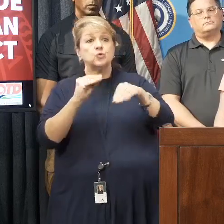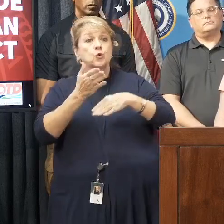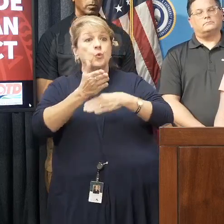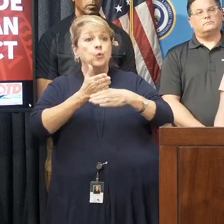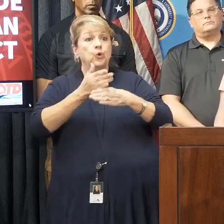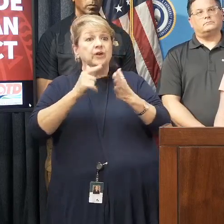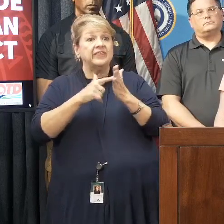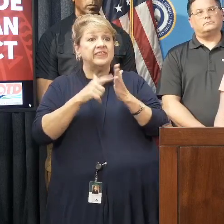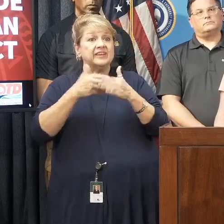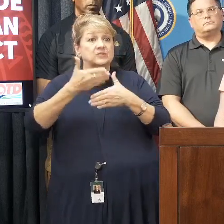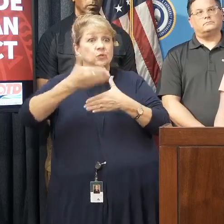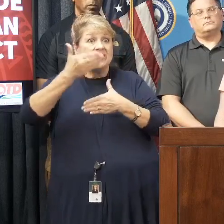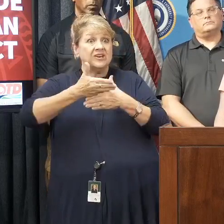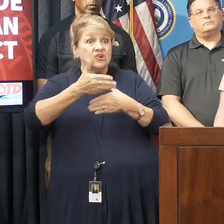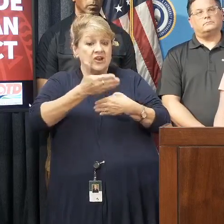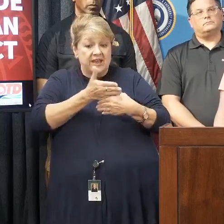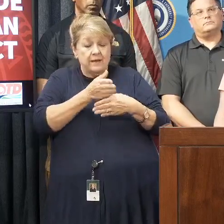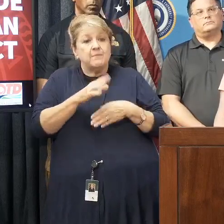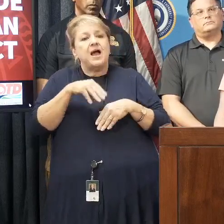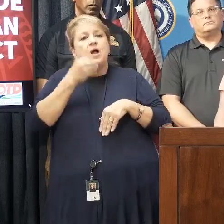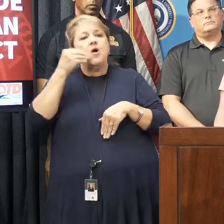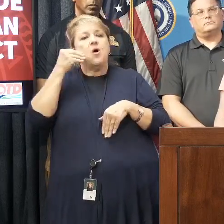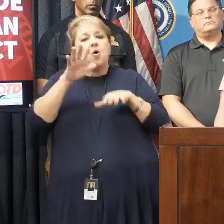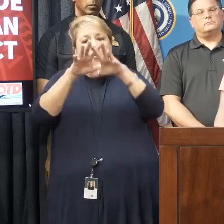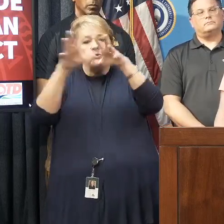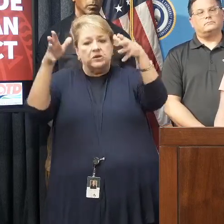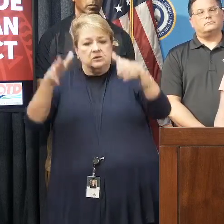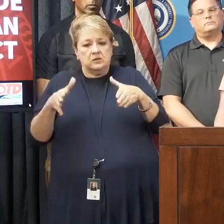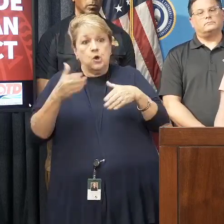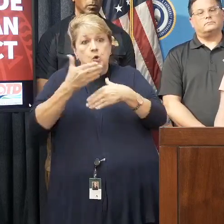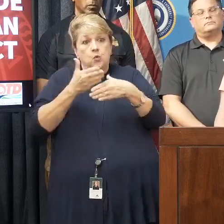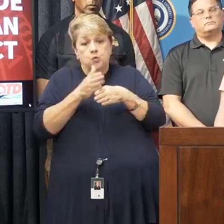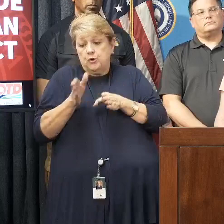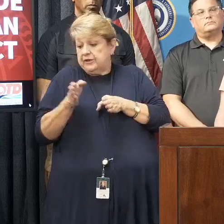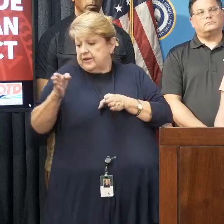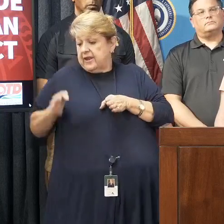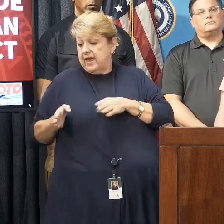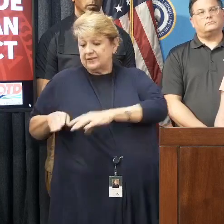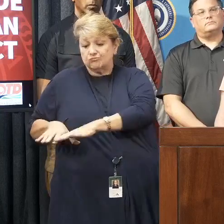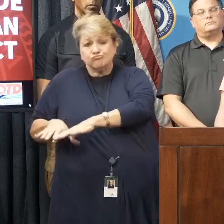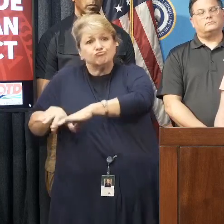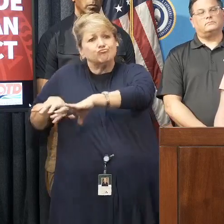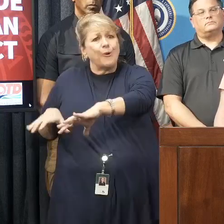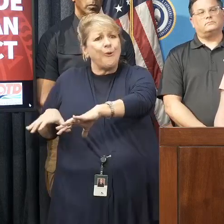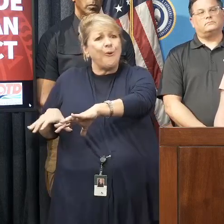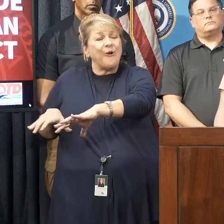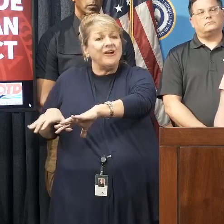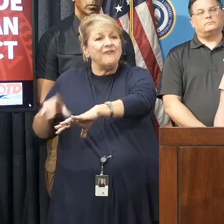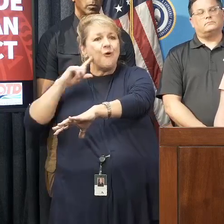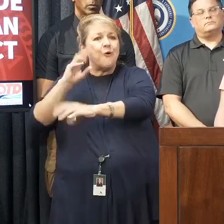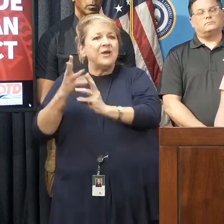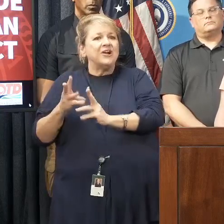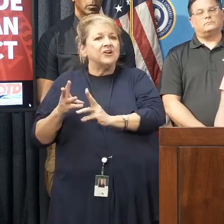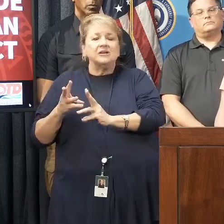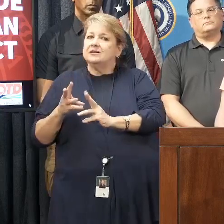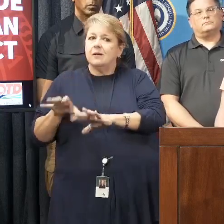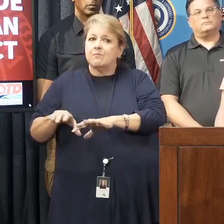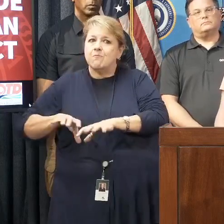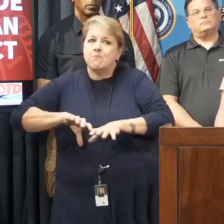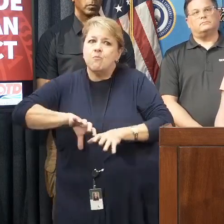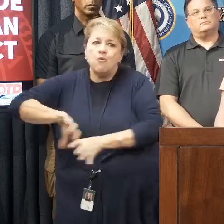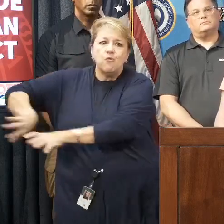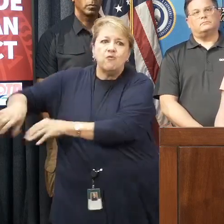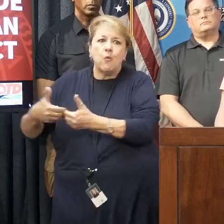this winter and it's next to your home, please remove it immediately because all those are fire dangers. Again, we ask that you help to